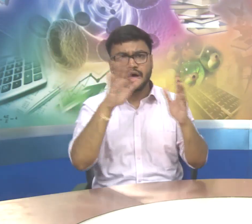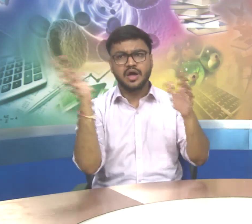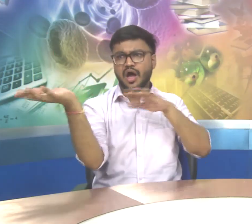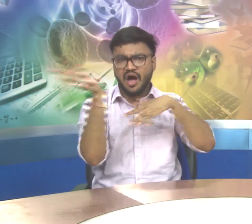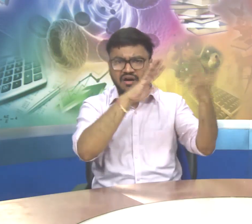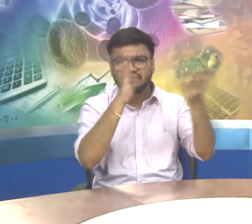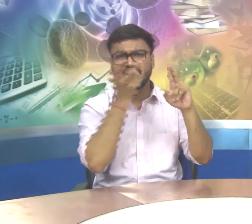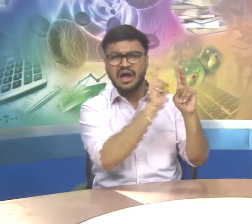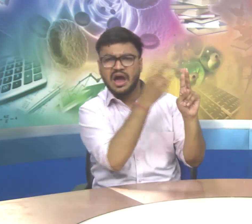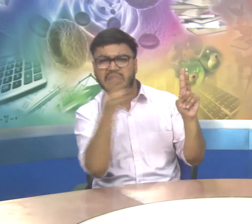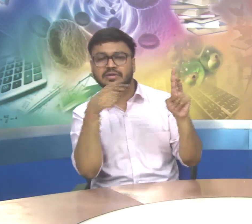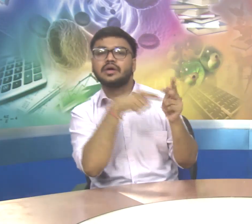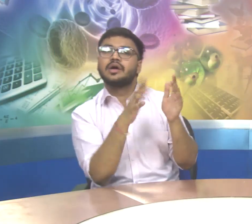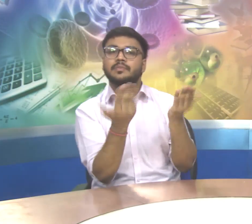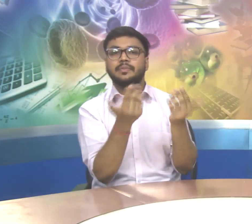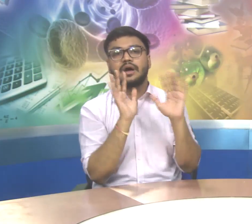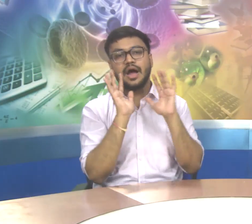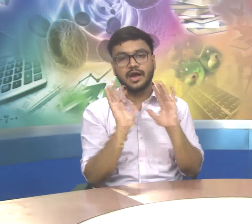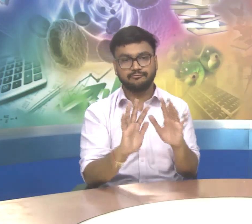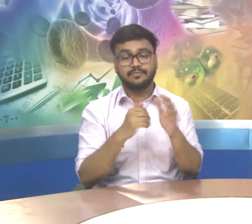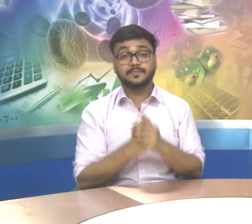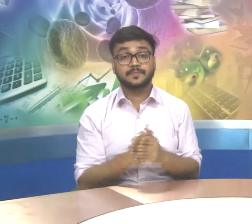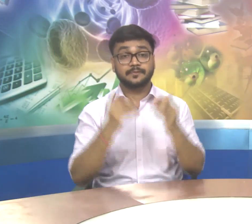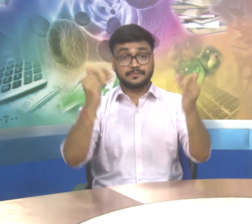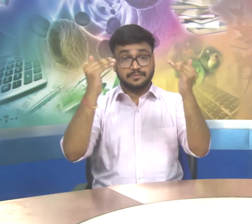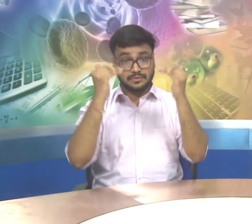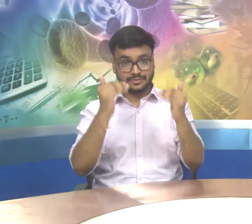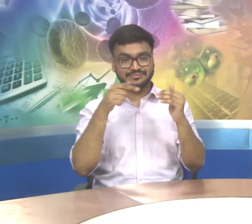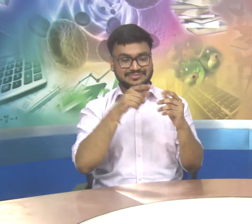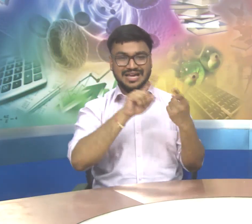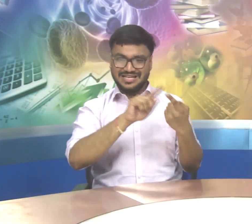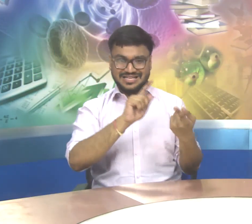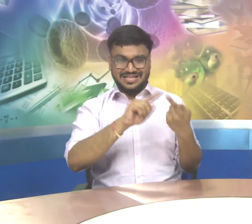Natural gas is also a fossil fuel found inside the earth.